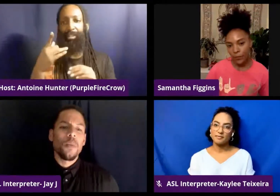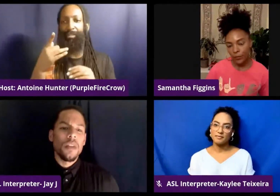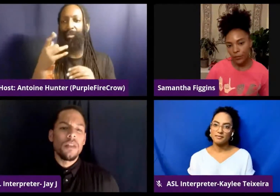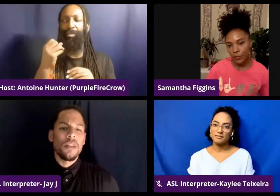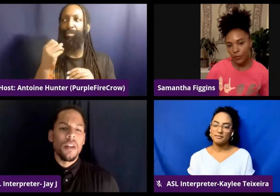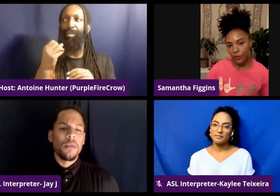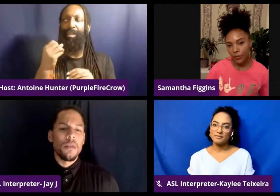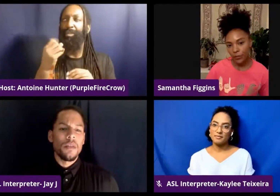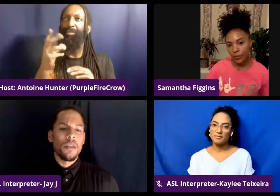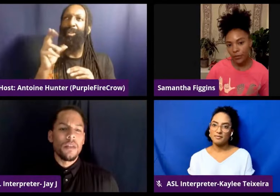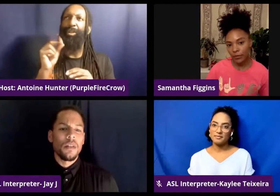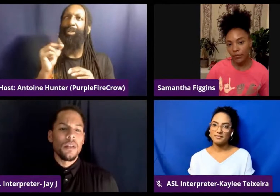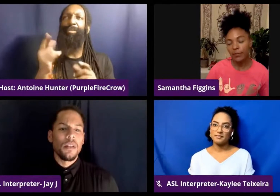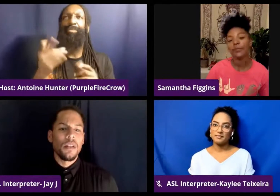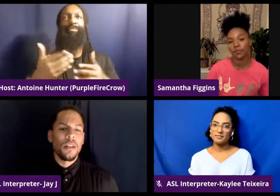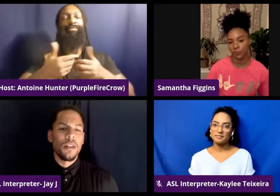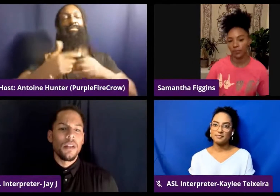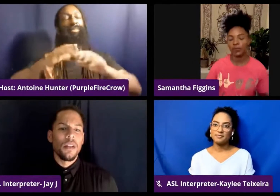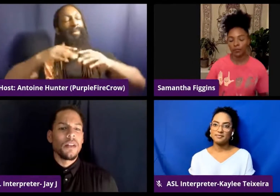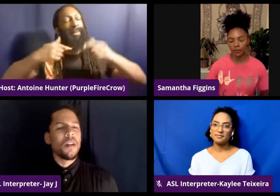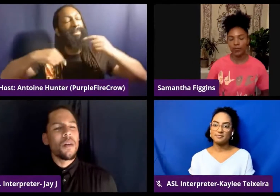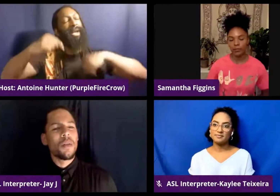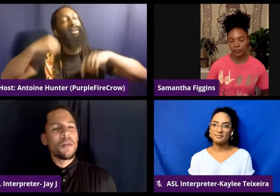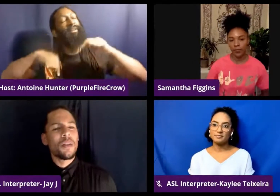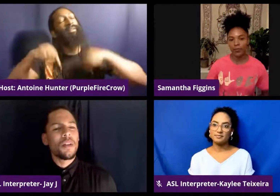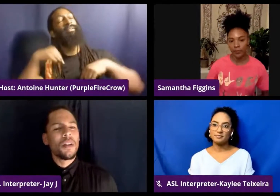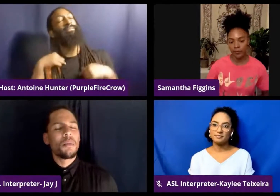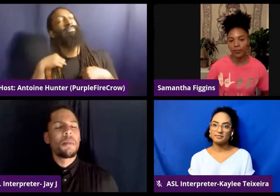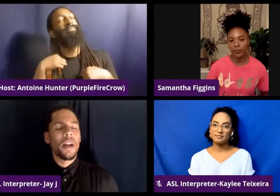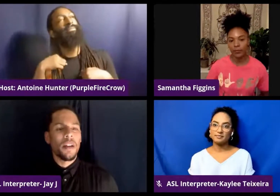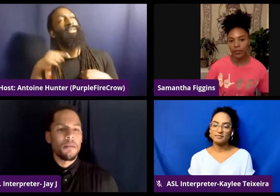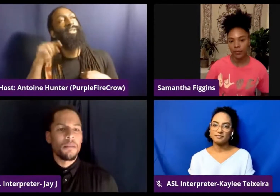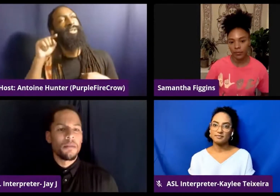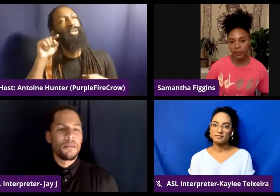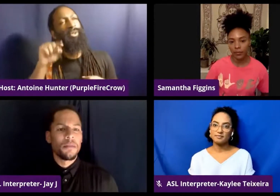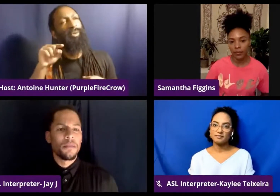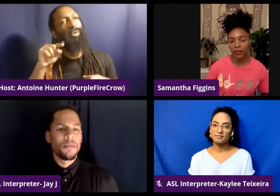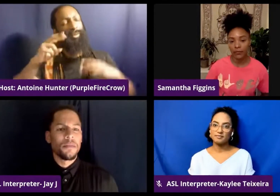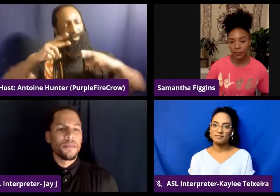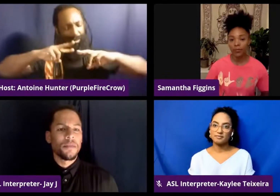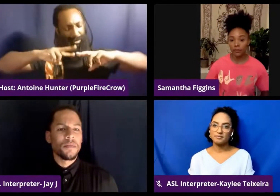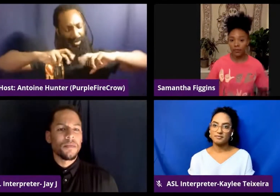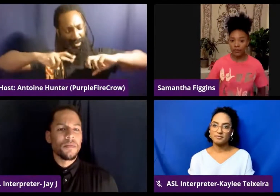you dance with the deaf community. No, let me back up.